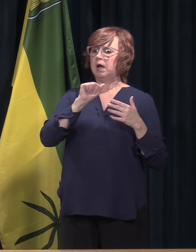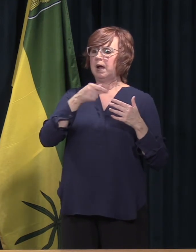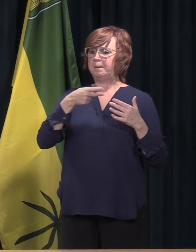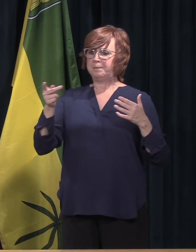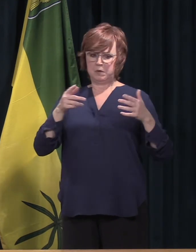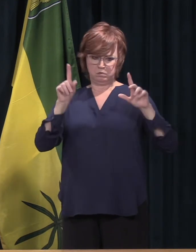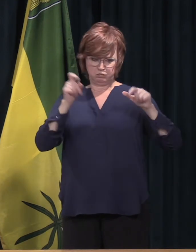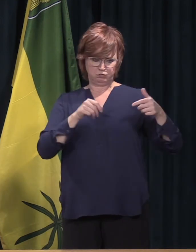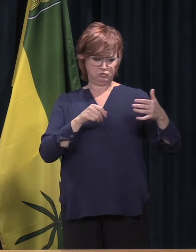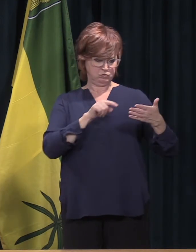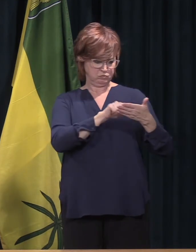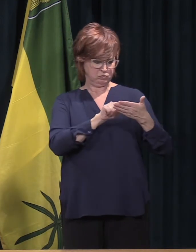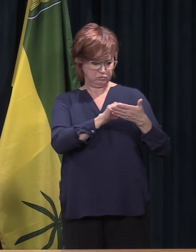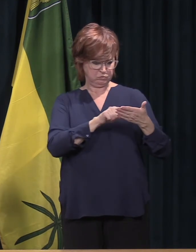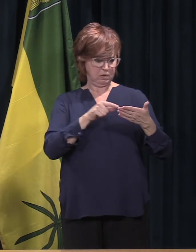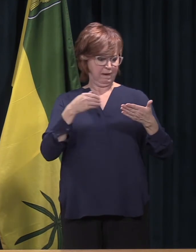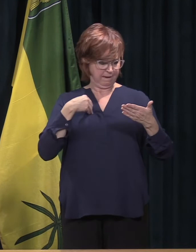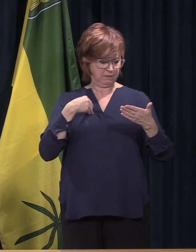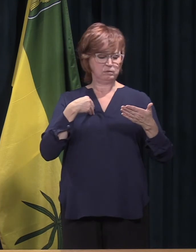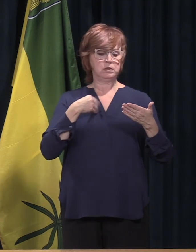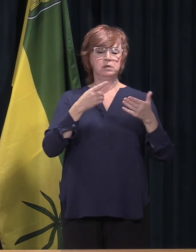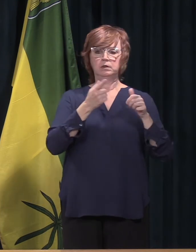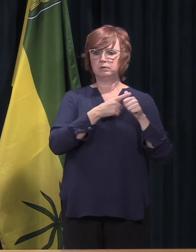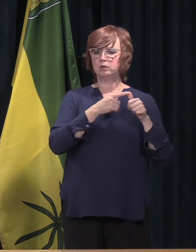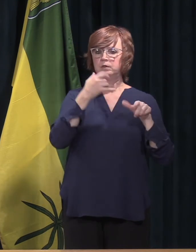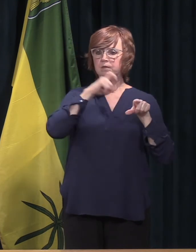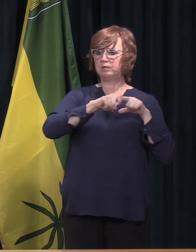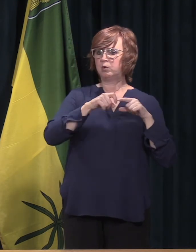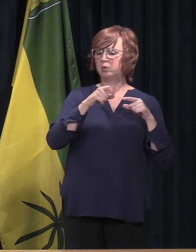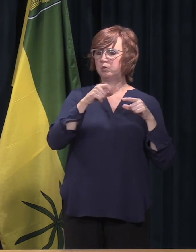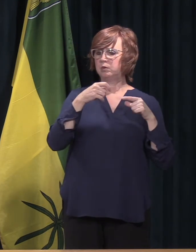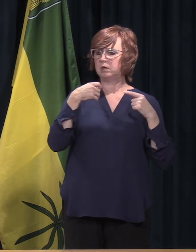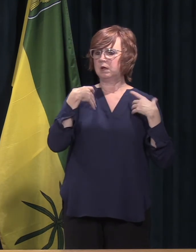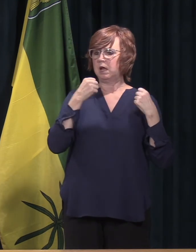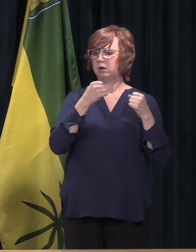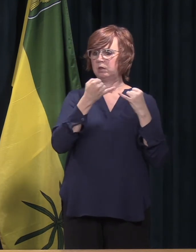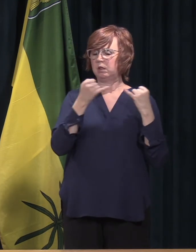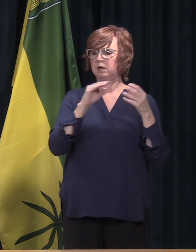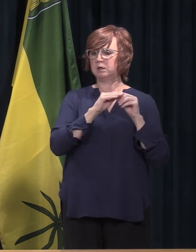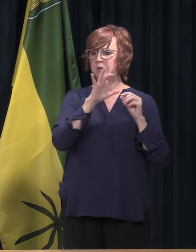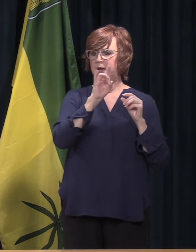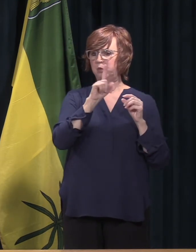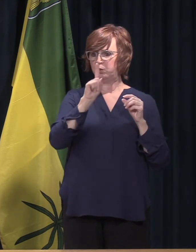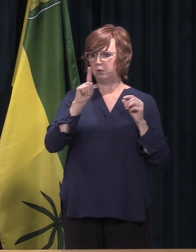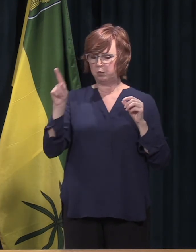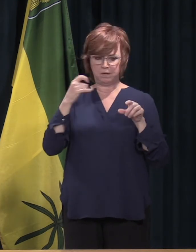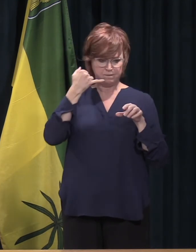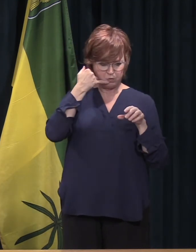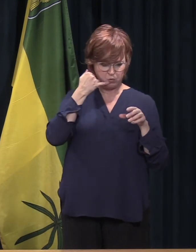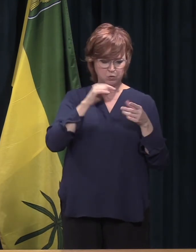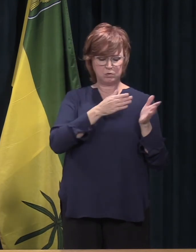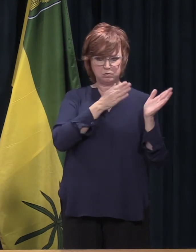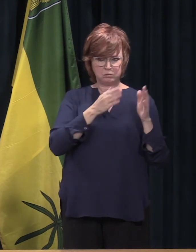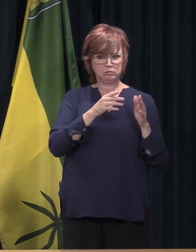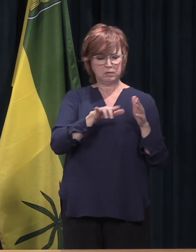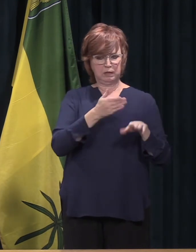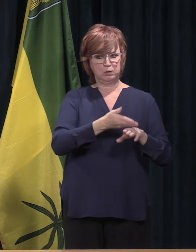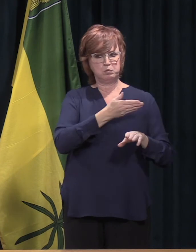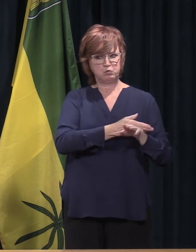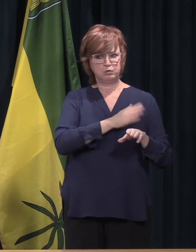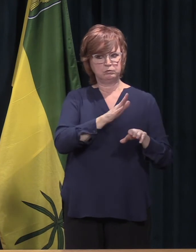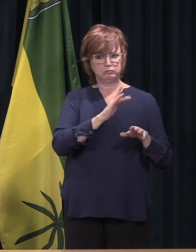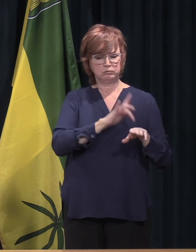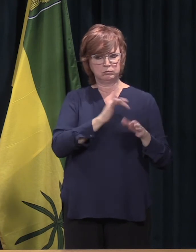Healthline. I understand that's getting more streamlined. And then they will make a further assessment, and then Healthline can